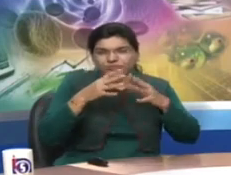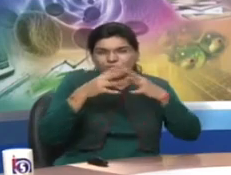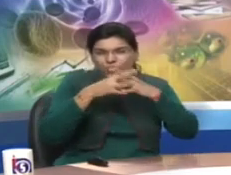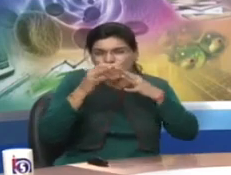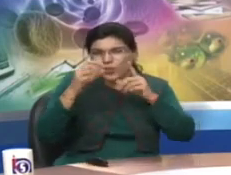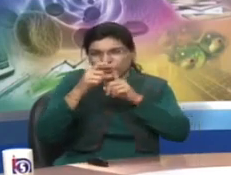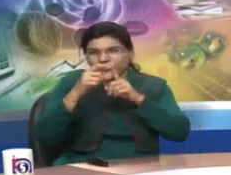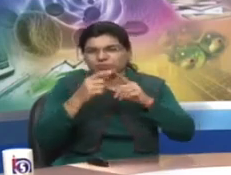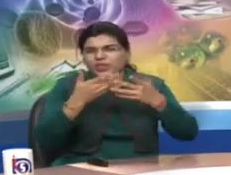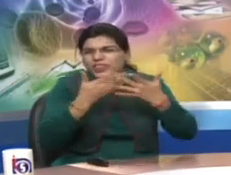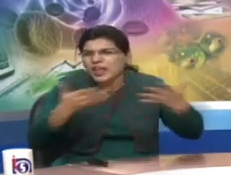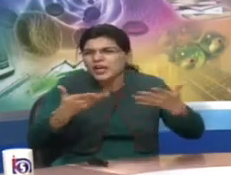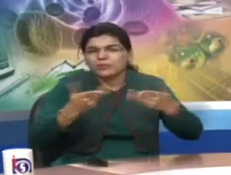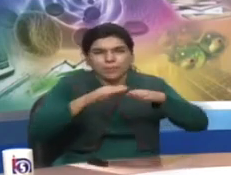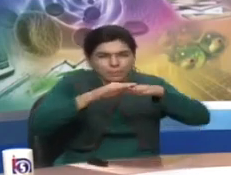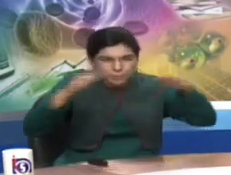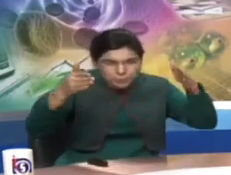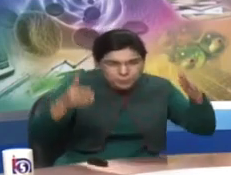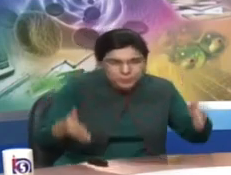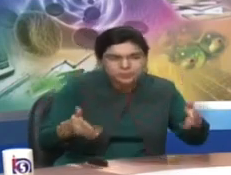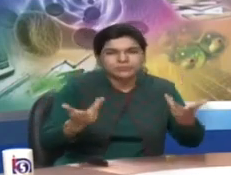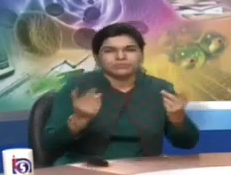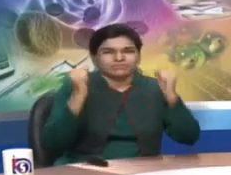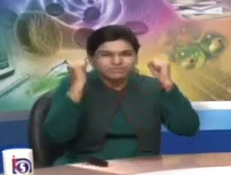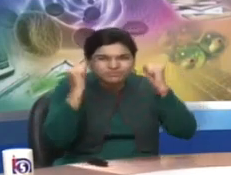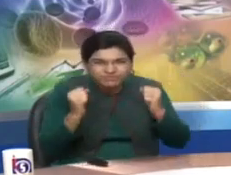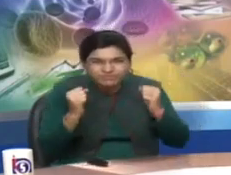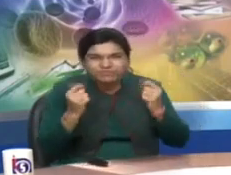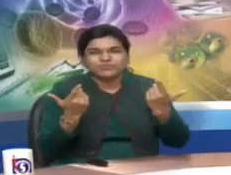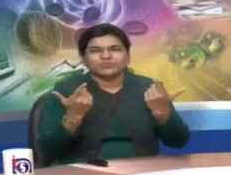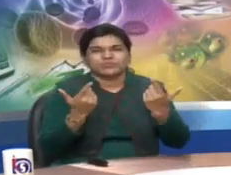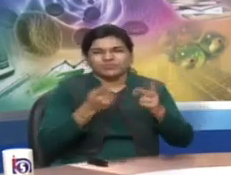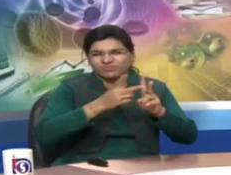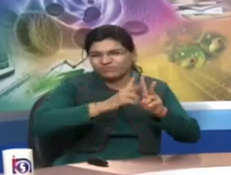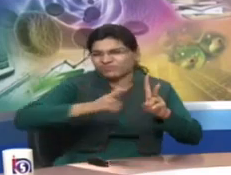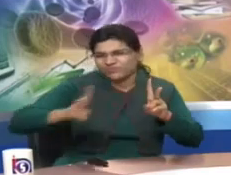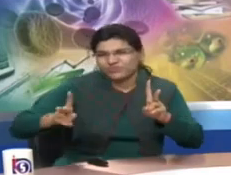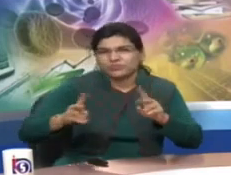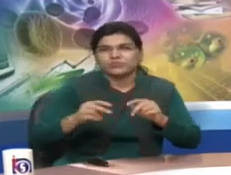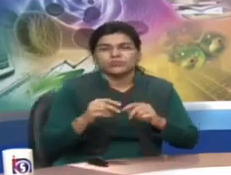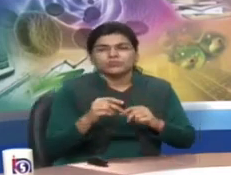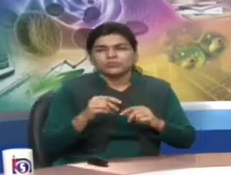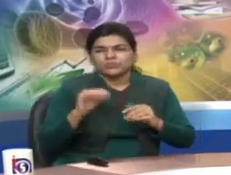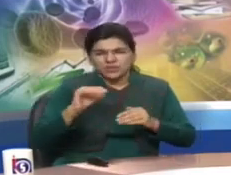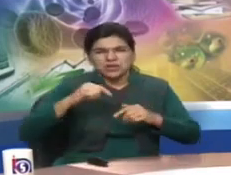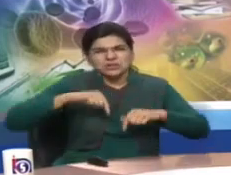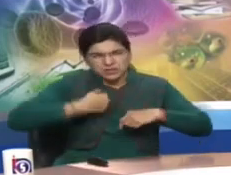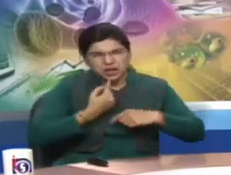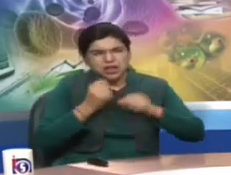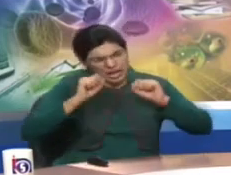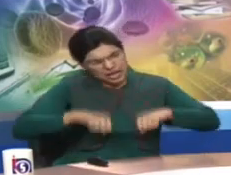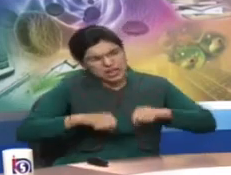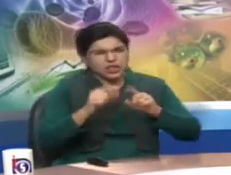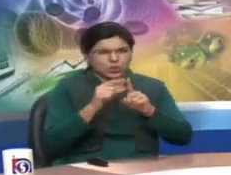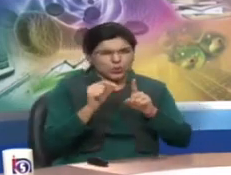I should know how to make a desk for myself from my carpenter